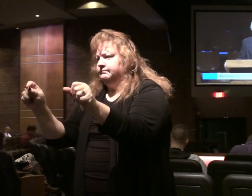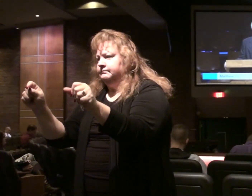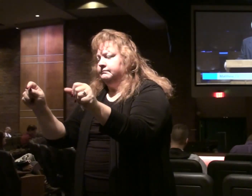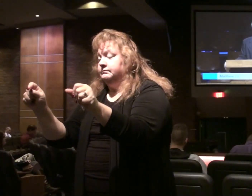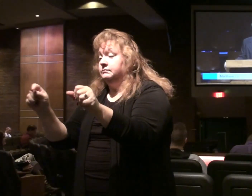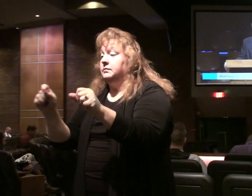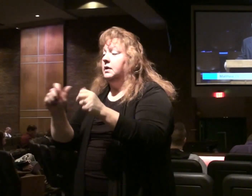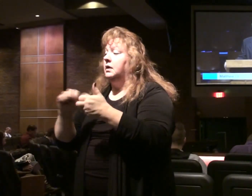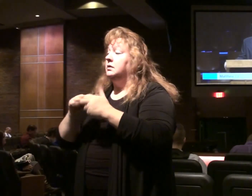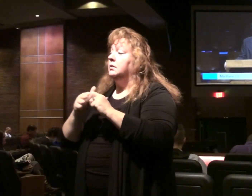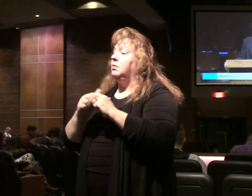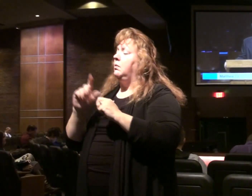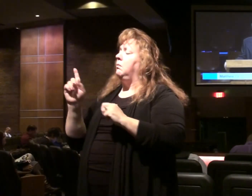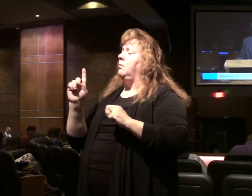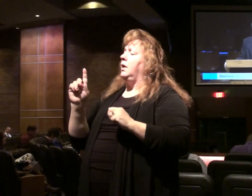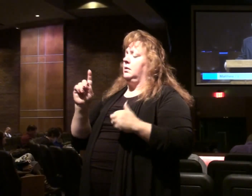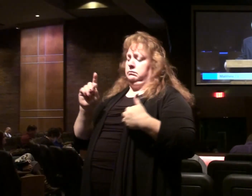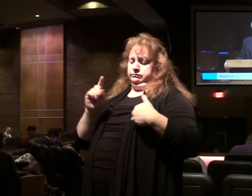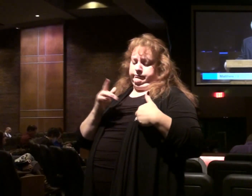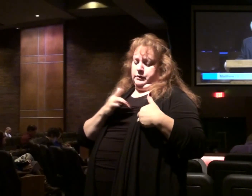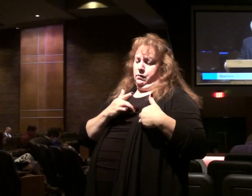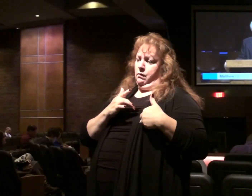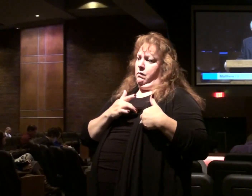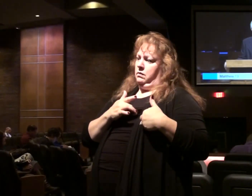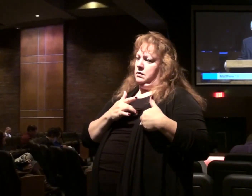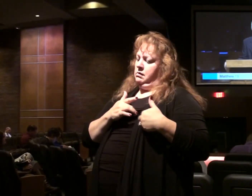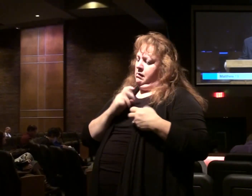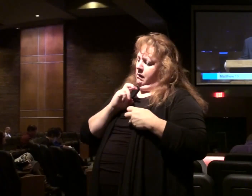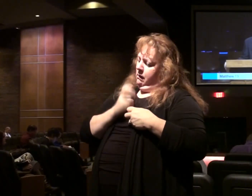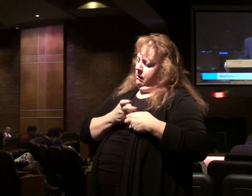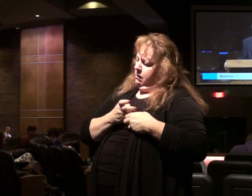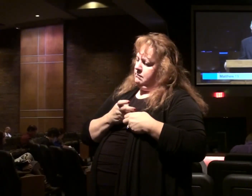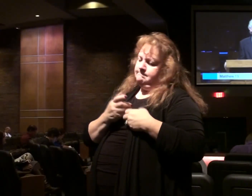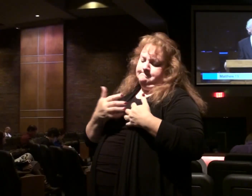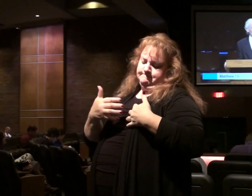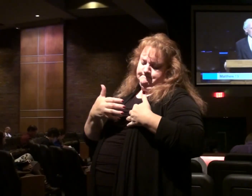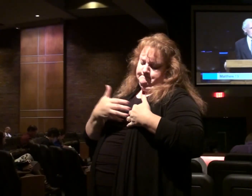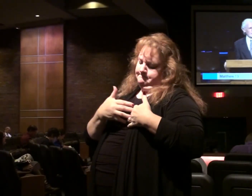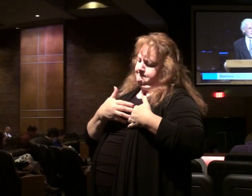The problem's with the heart. Been hardened against truth.